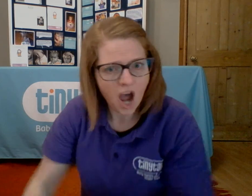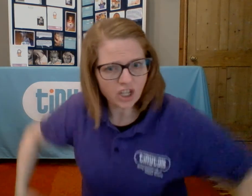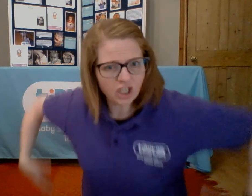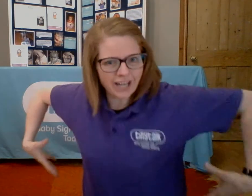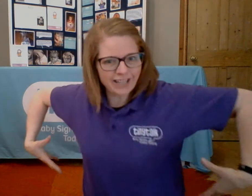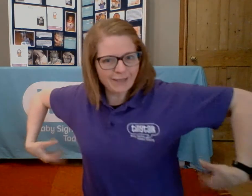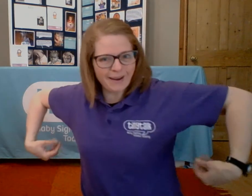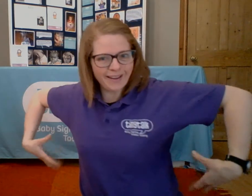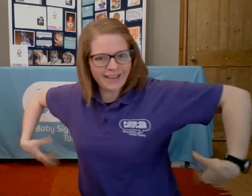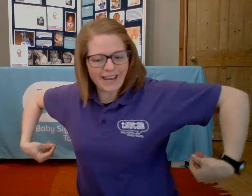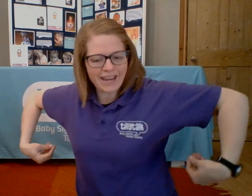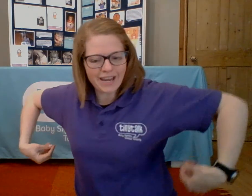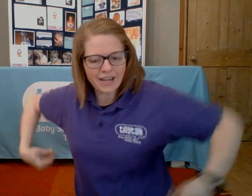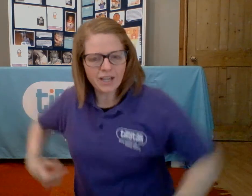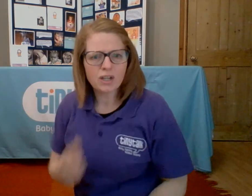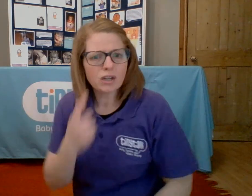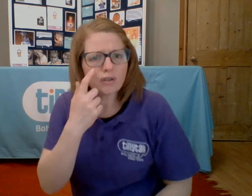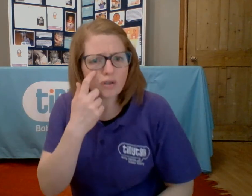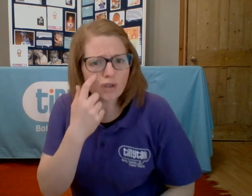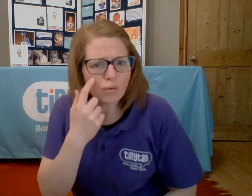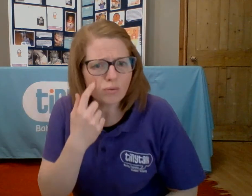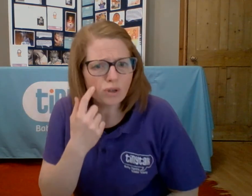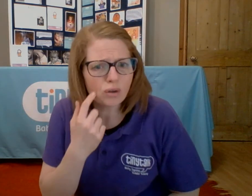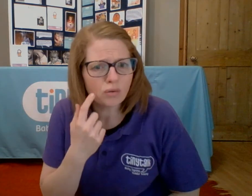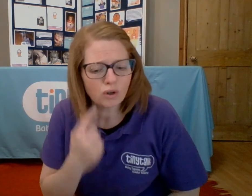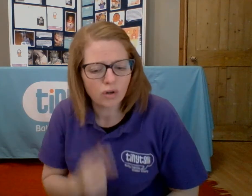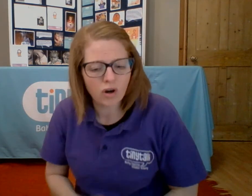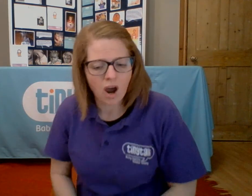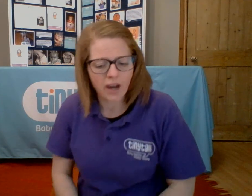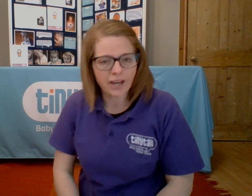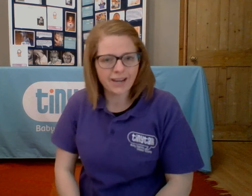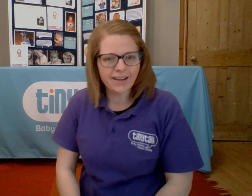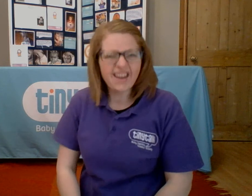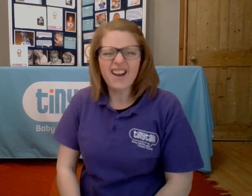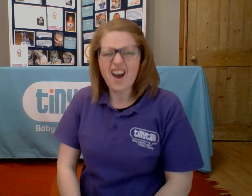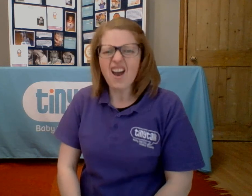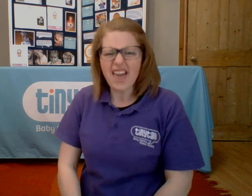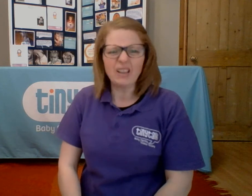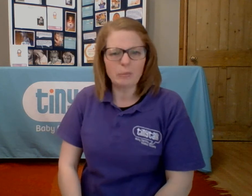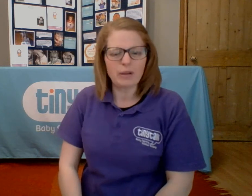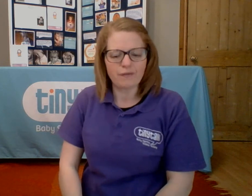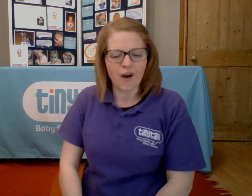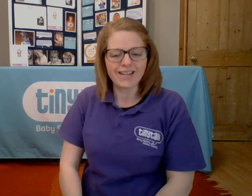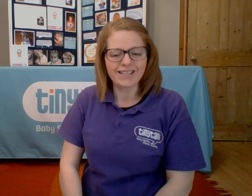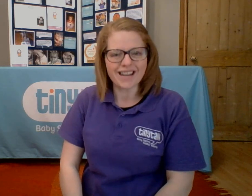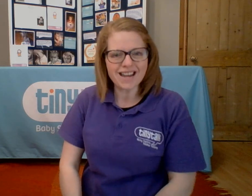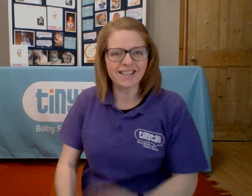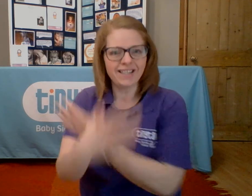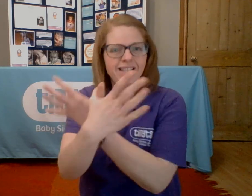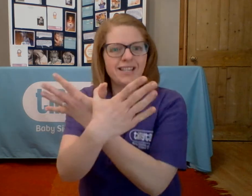Hush, little monkey. Don't you cry. I'll help you find her,